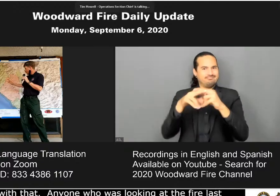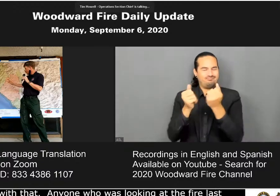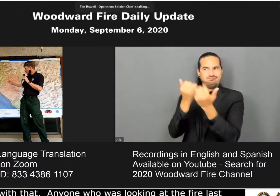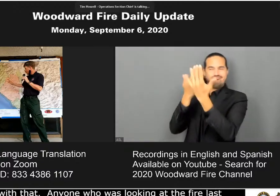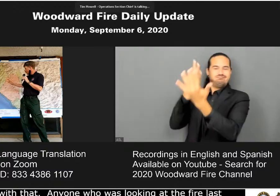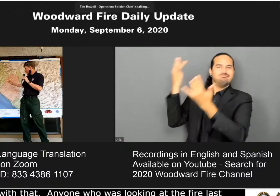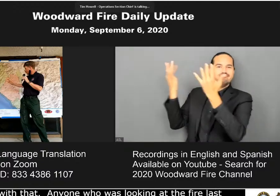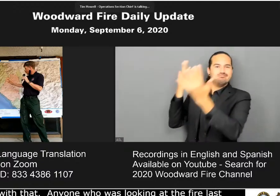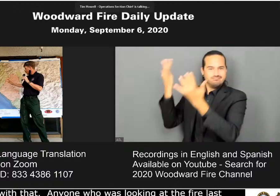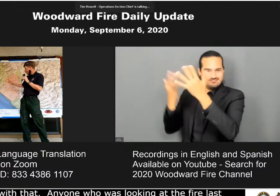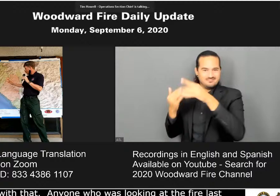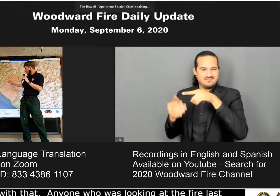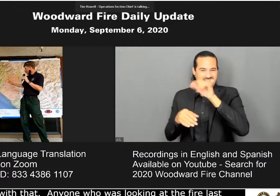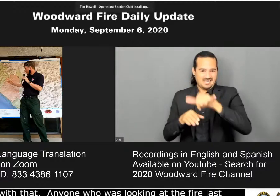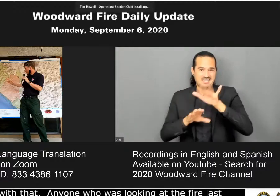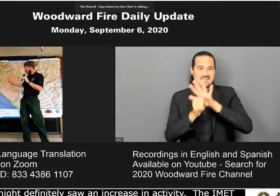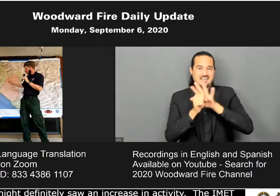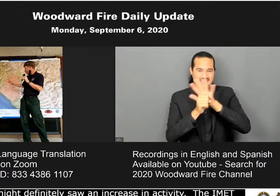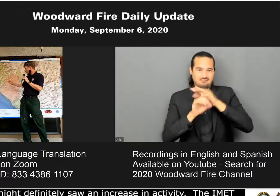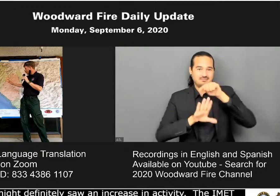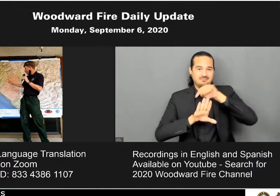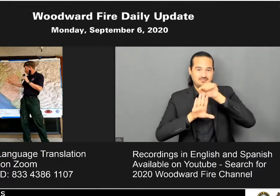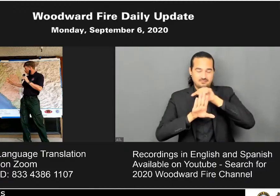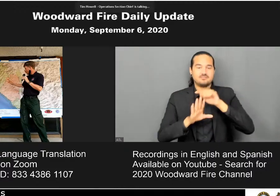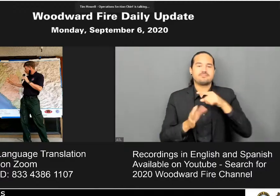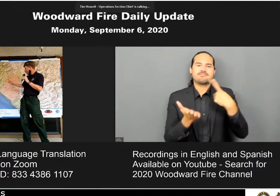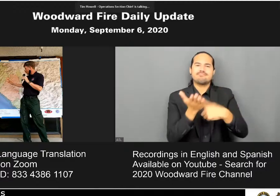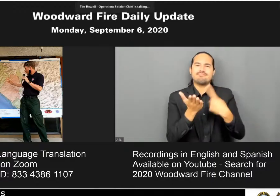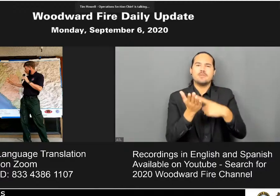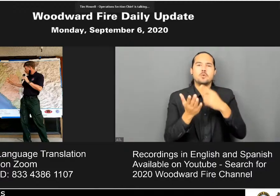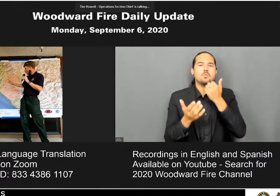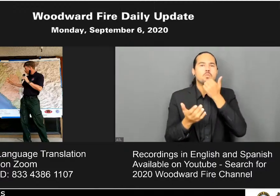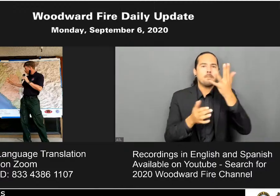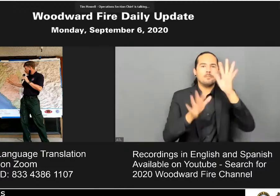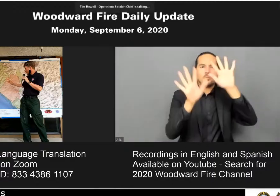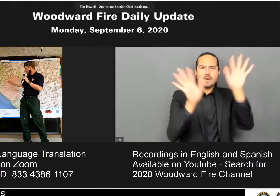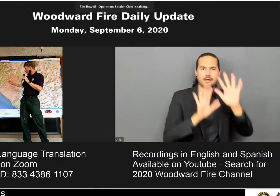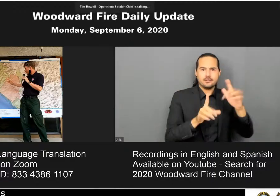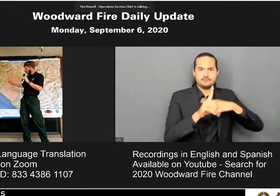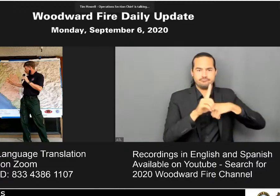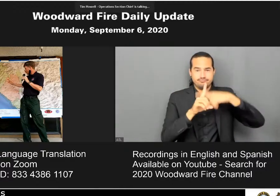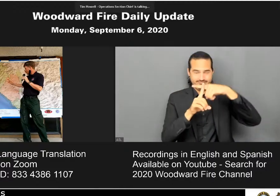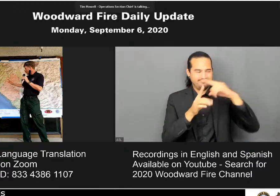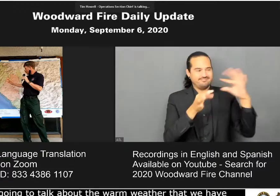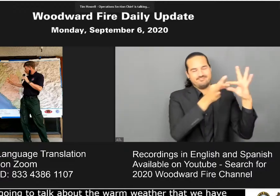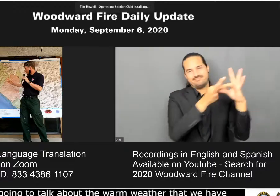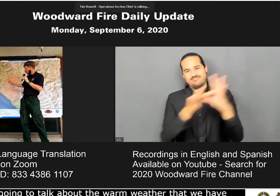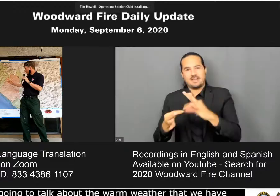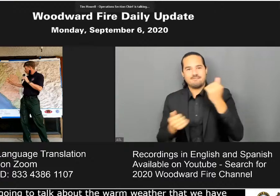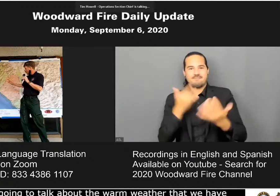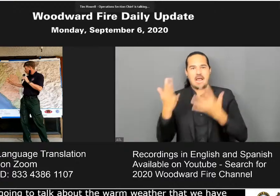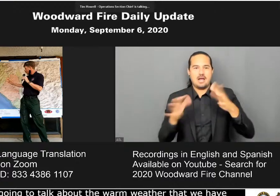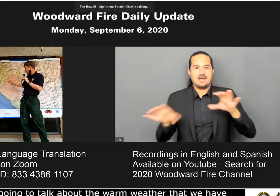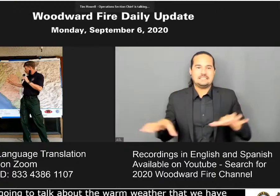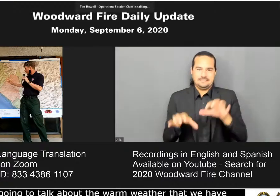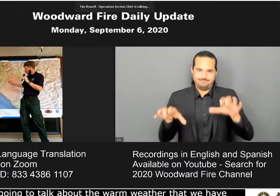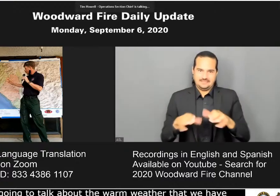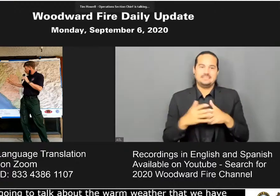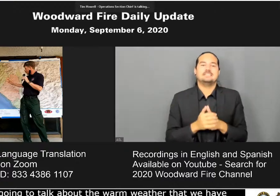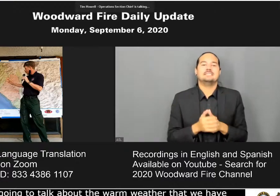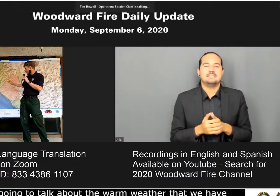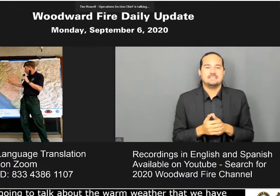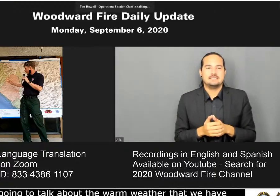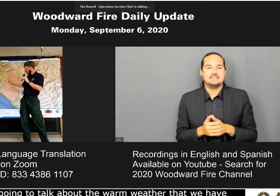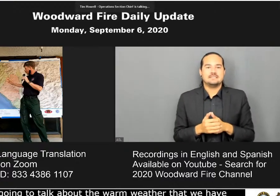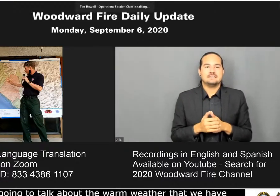to talk about the warm weather that we've been having, and that's a direct result of that. That was not unplanned.